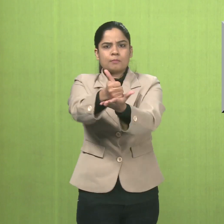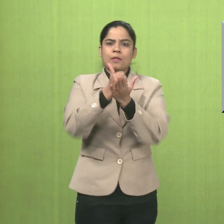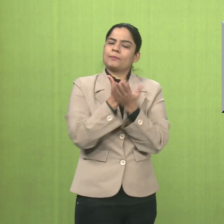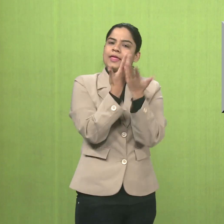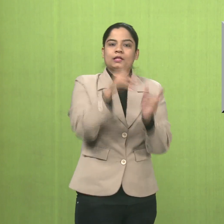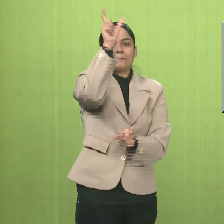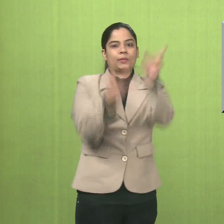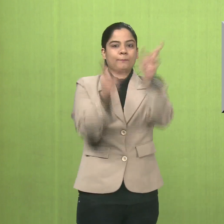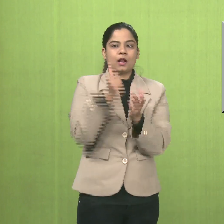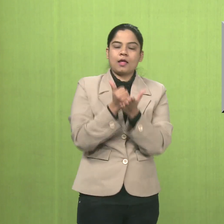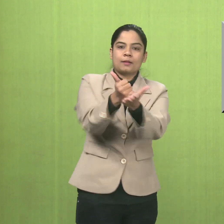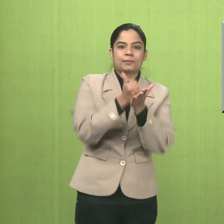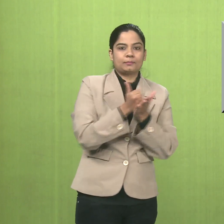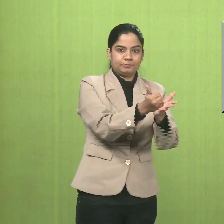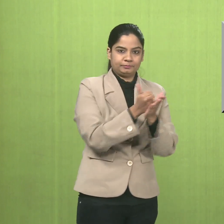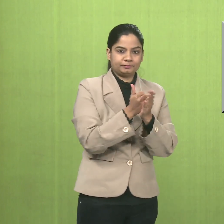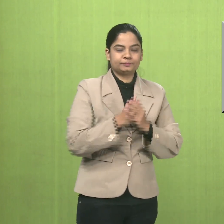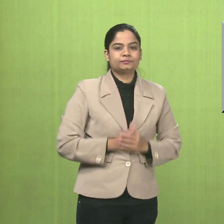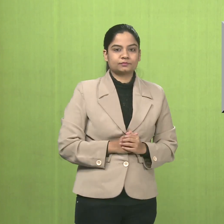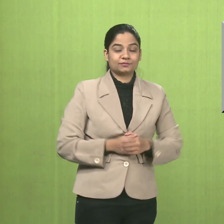that. That's called helping a person.